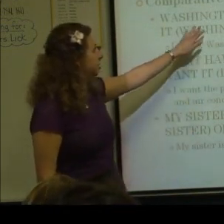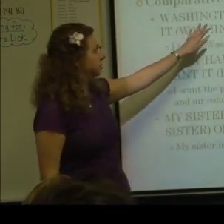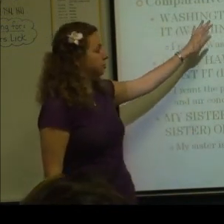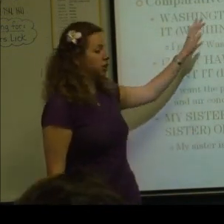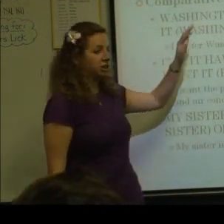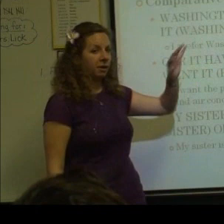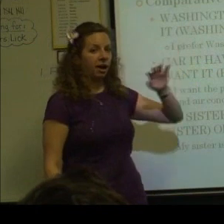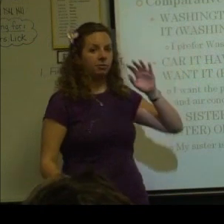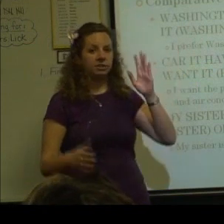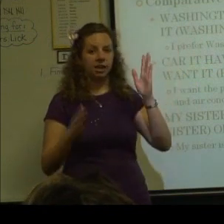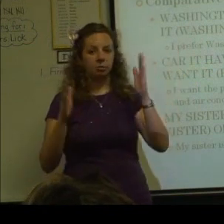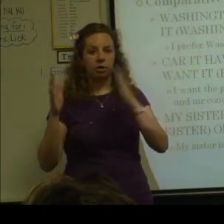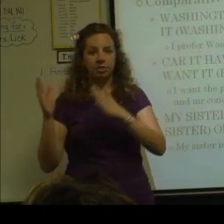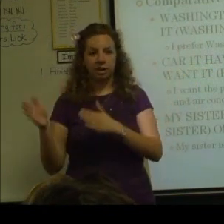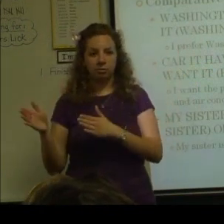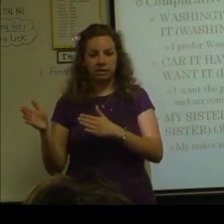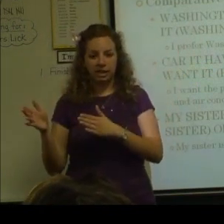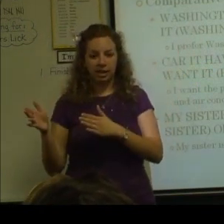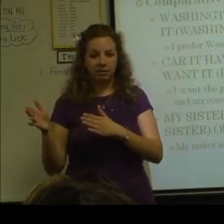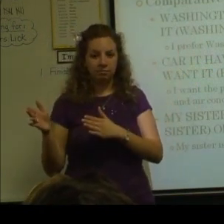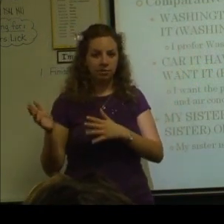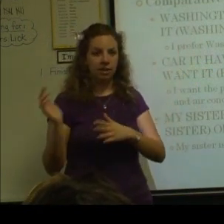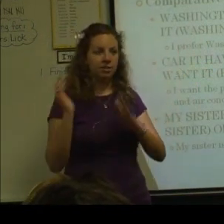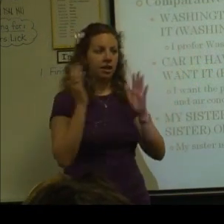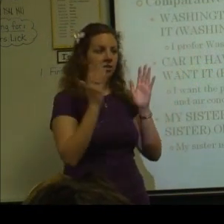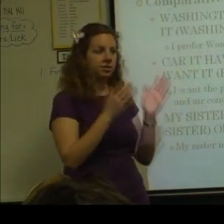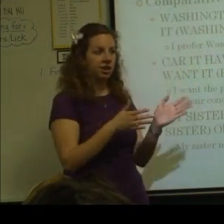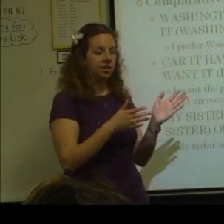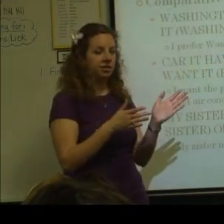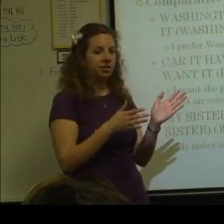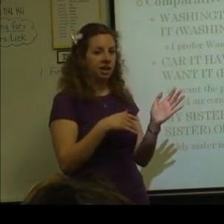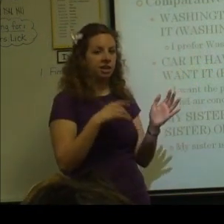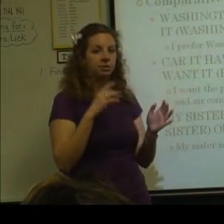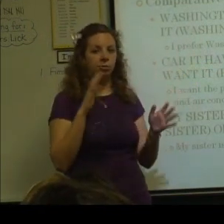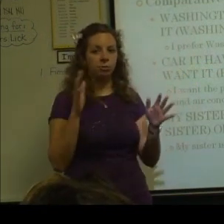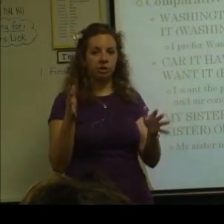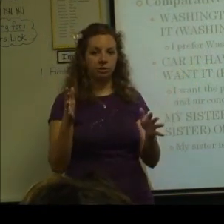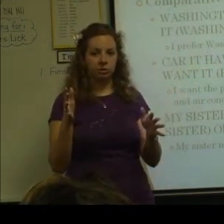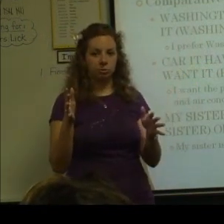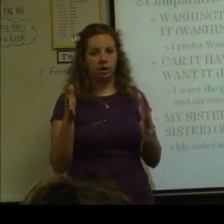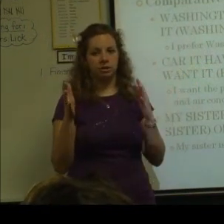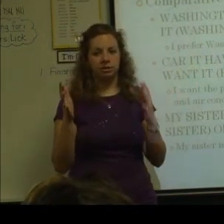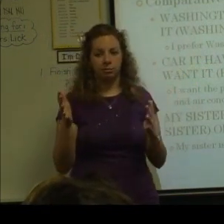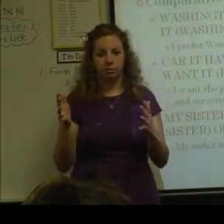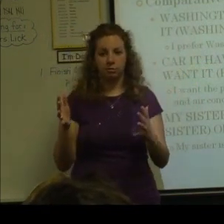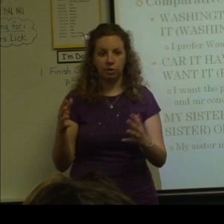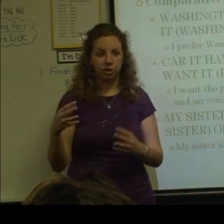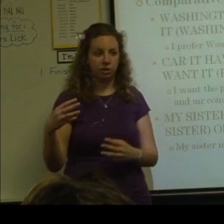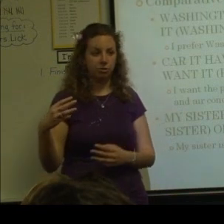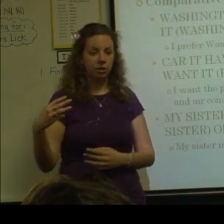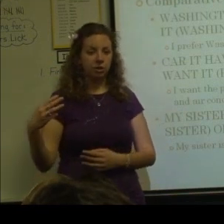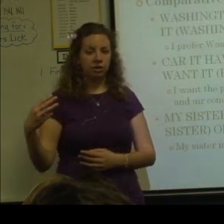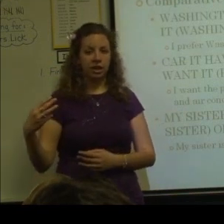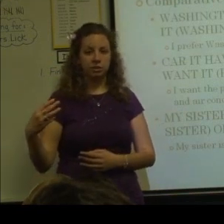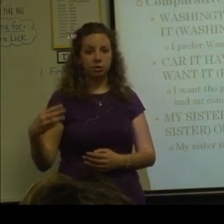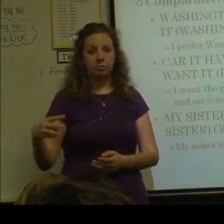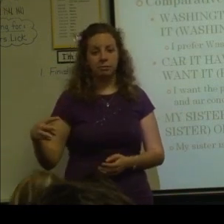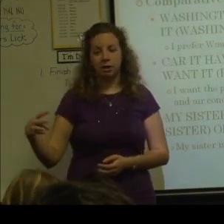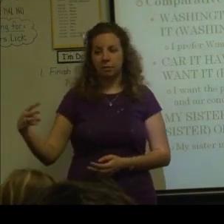So we talked about how we'll set up one thing on one side, and then the other thing on the other side, and then we'll point to which one that we're referring to. Okay, so maybe on my